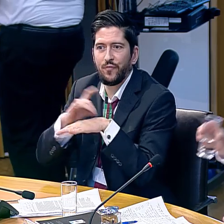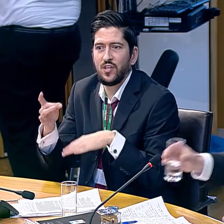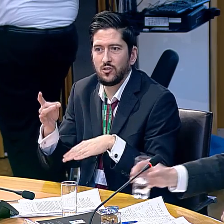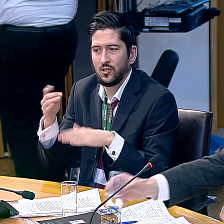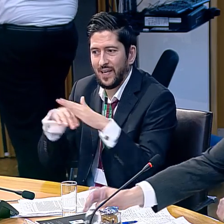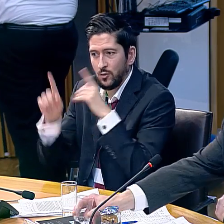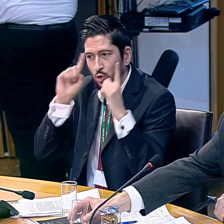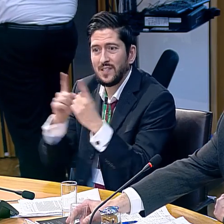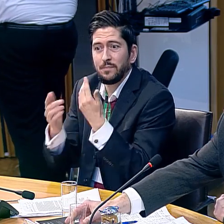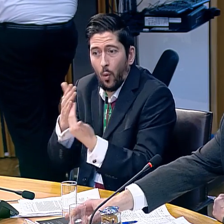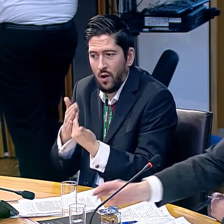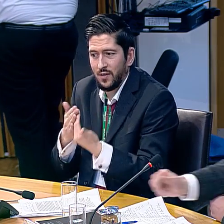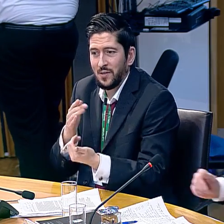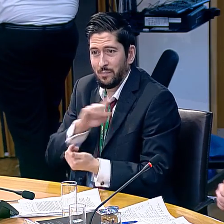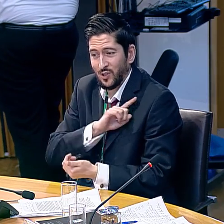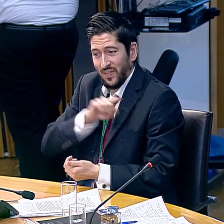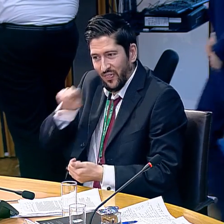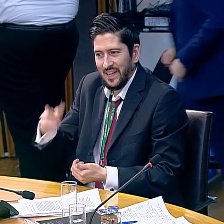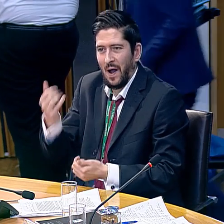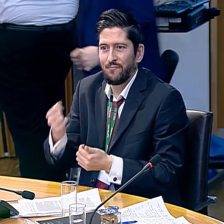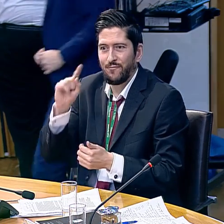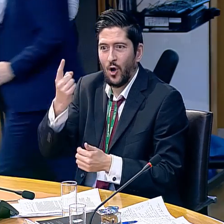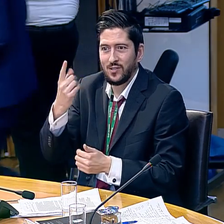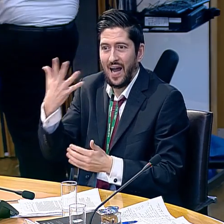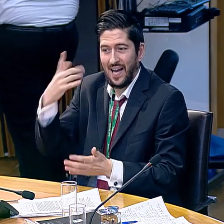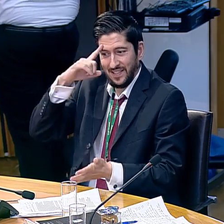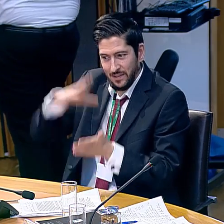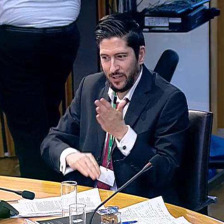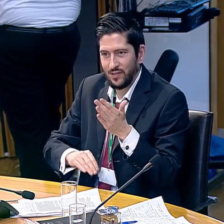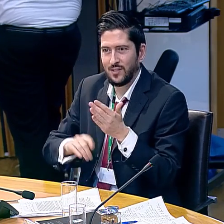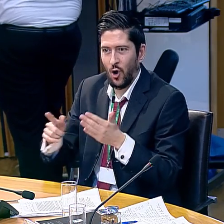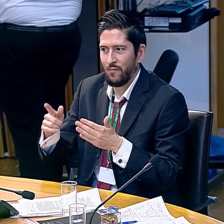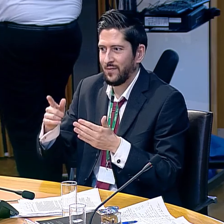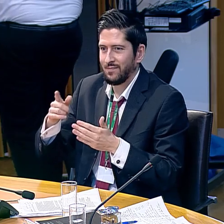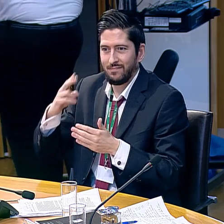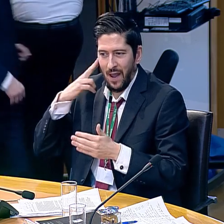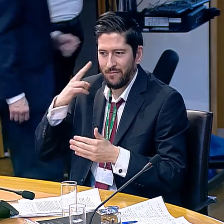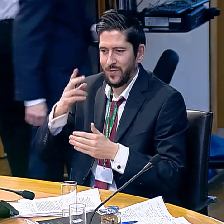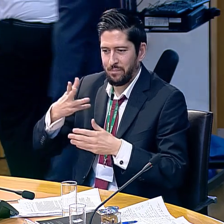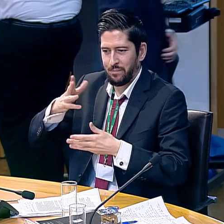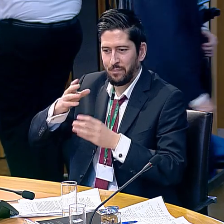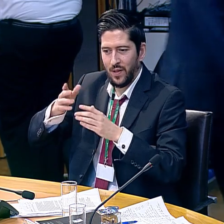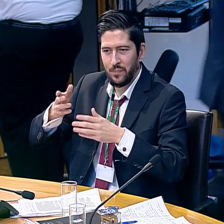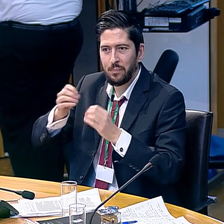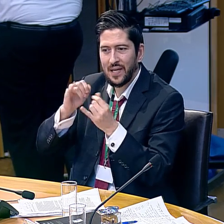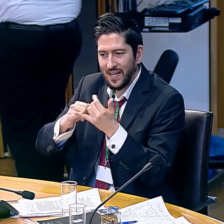And that's why we need to involve deaf professionals in university more, because they have first-hand experience of deafness